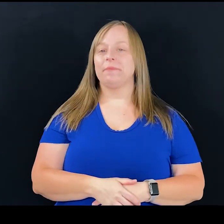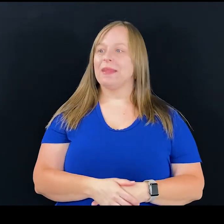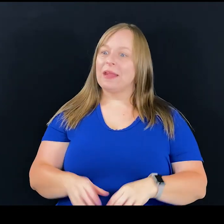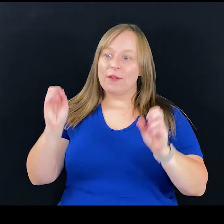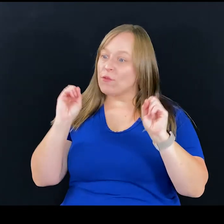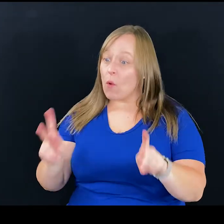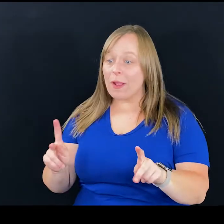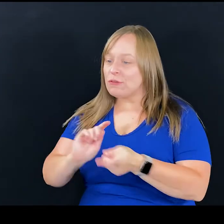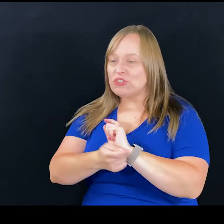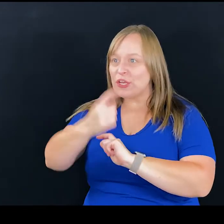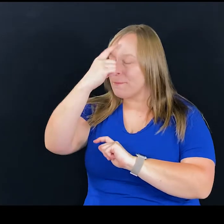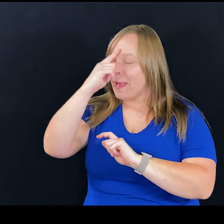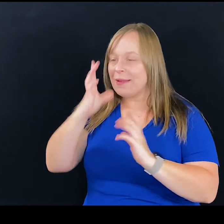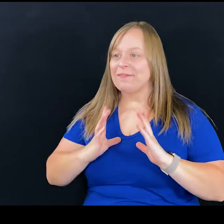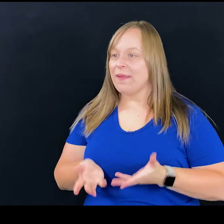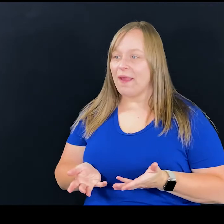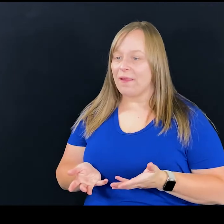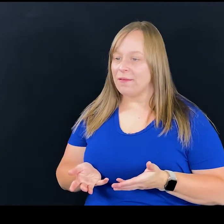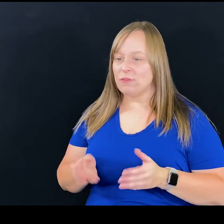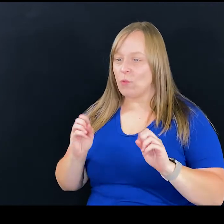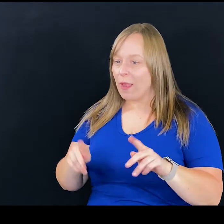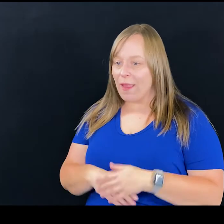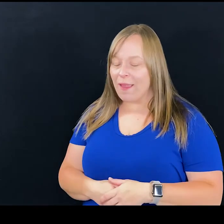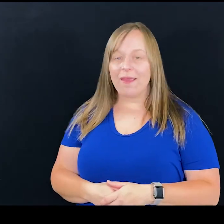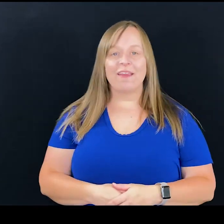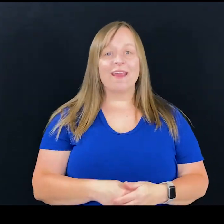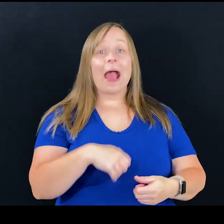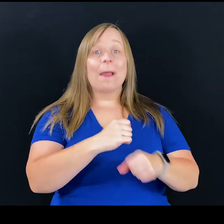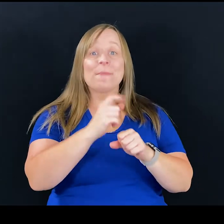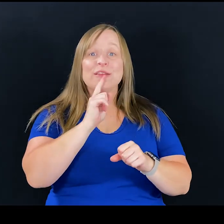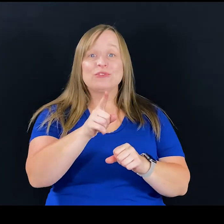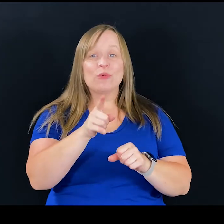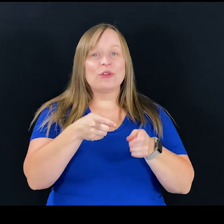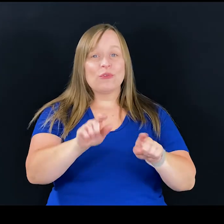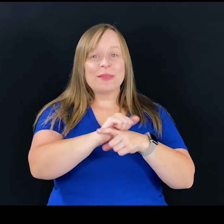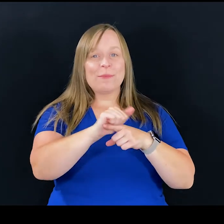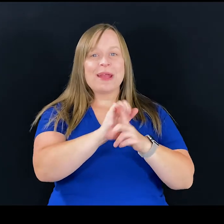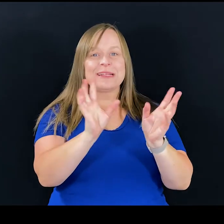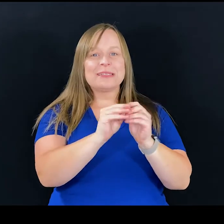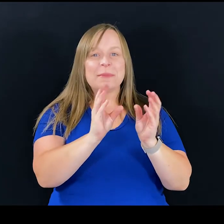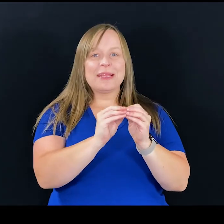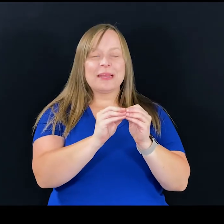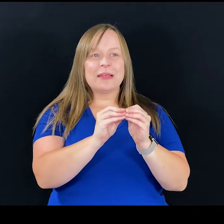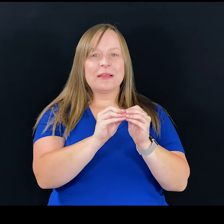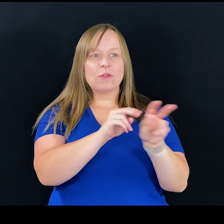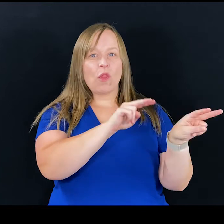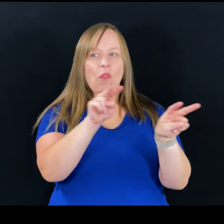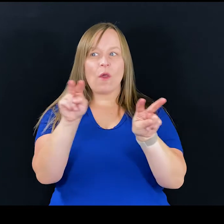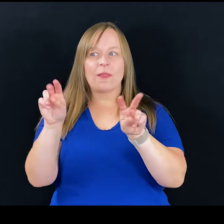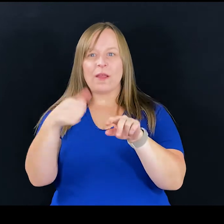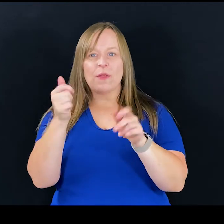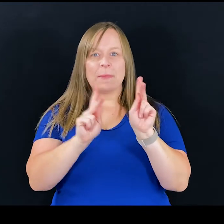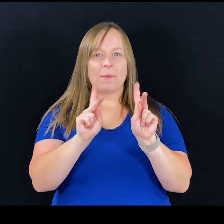It's okay You can change your mind. to change your mind. Yeah. And I make sure that during the practice meeting that they